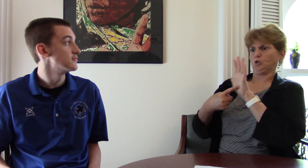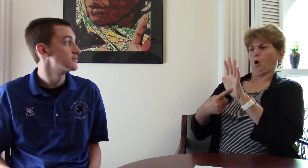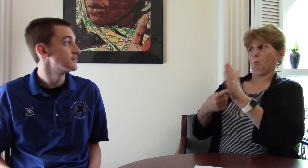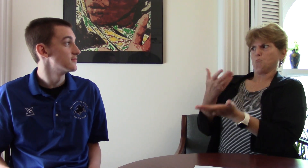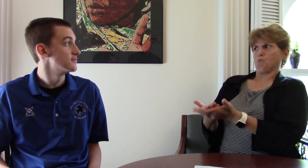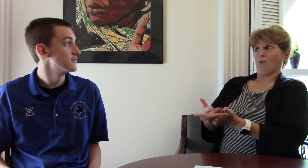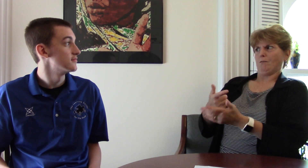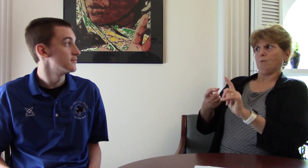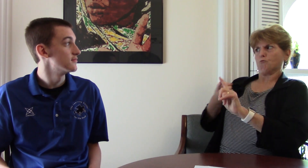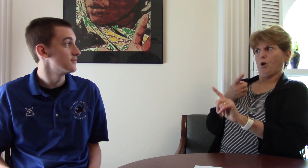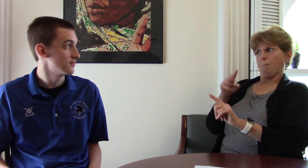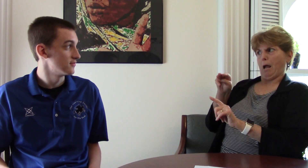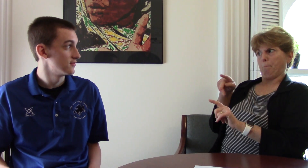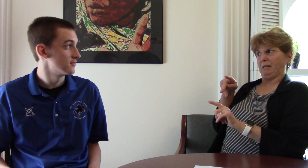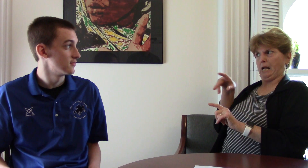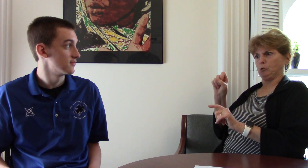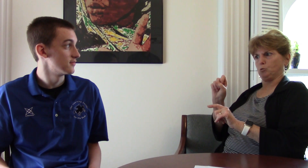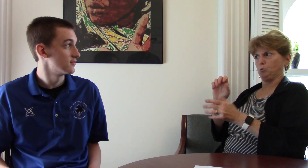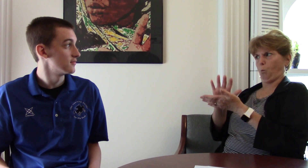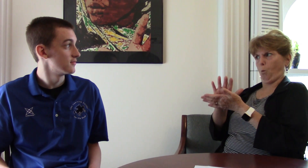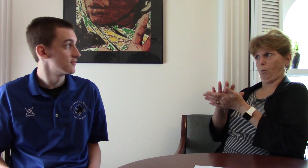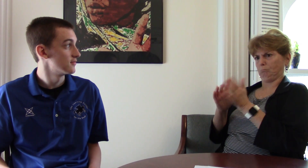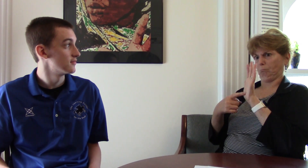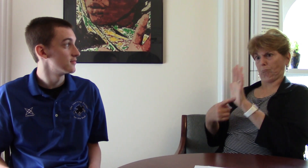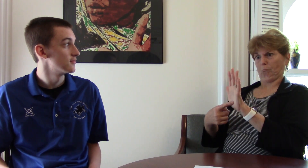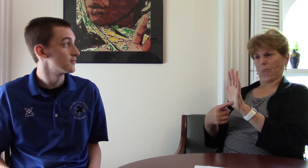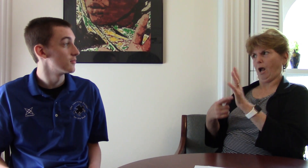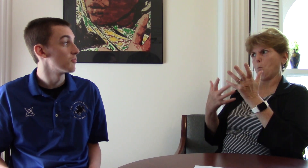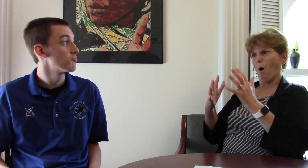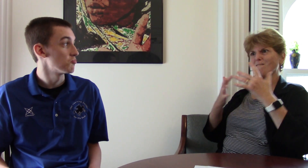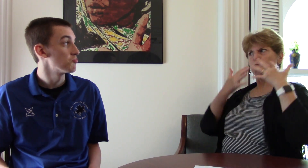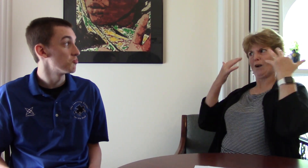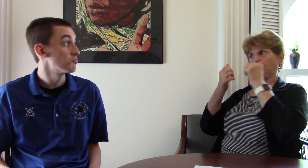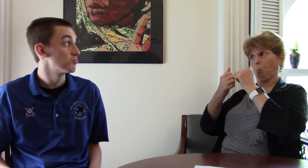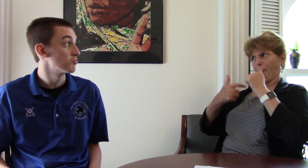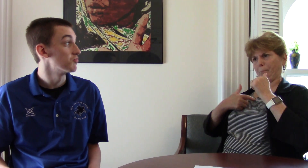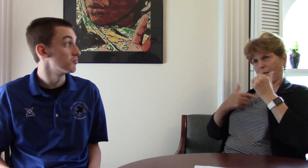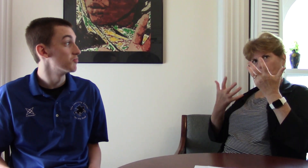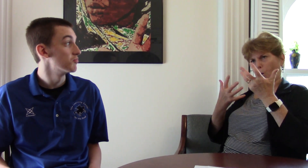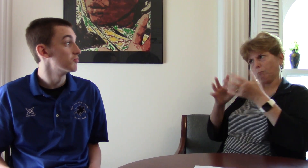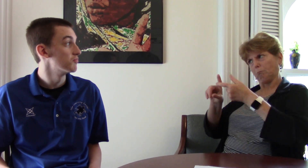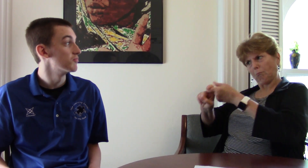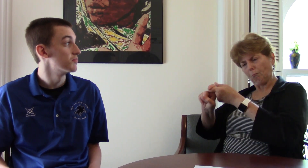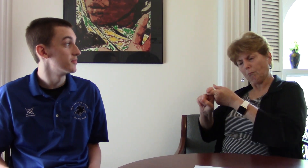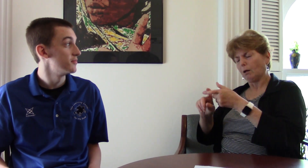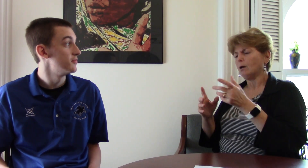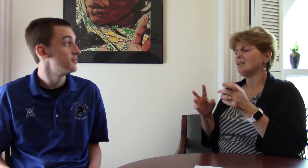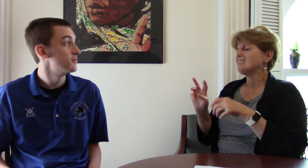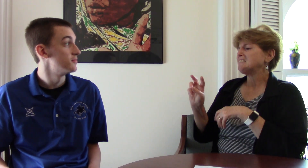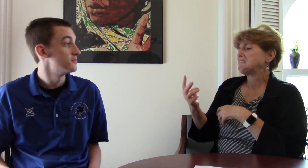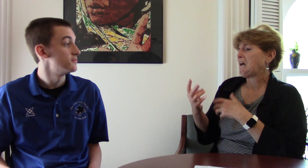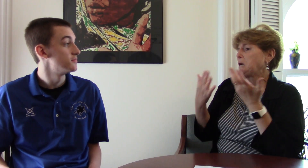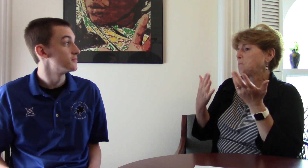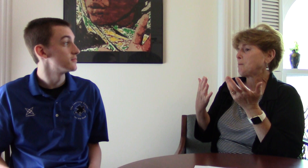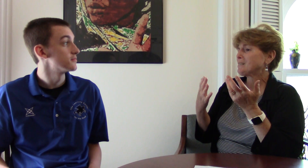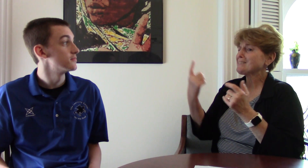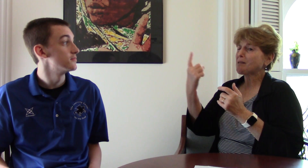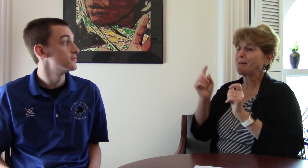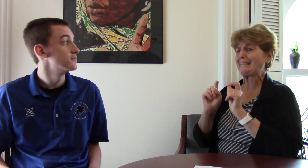You know first of all I would like to prove to him that I know the Learning Center and I want to make sure he's very friendly with me that we'd be friends.